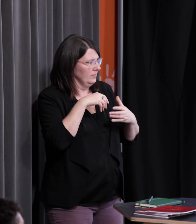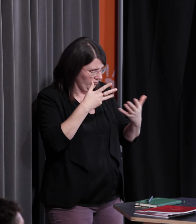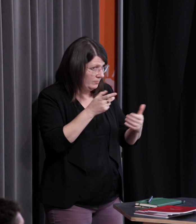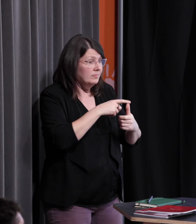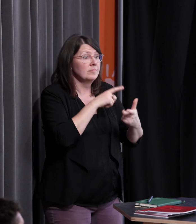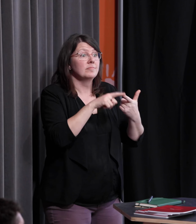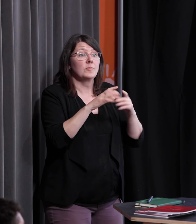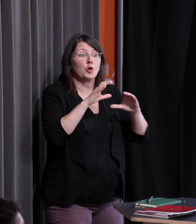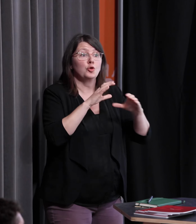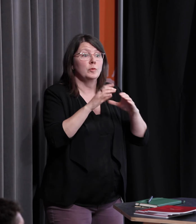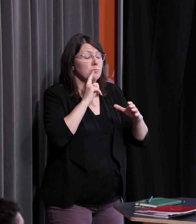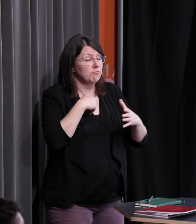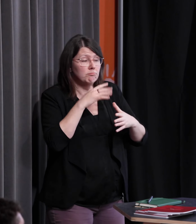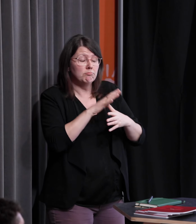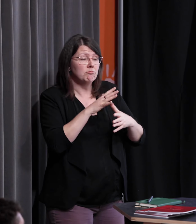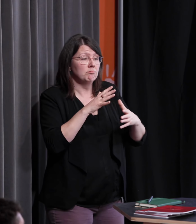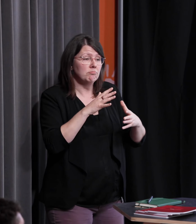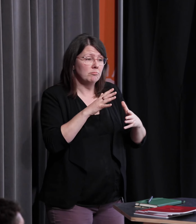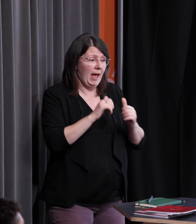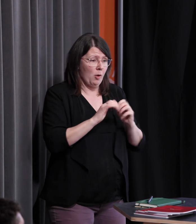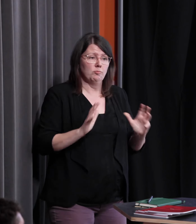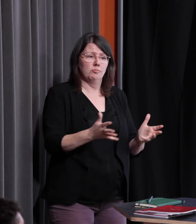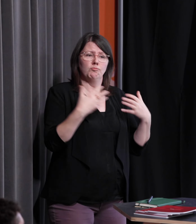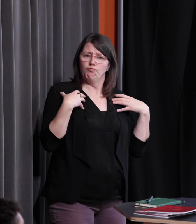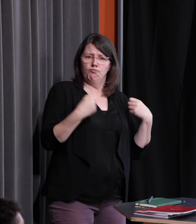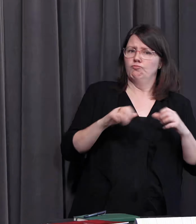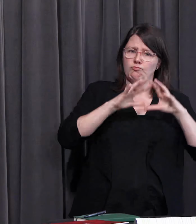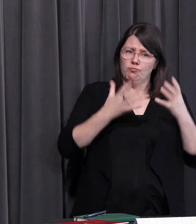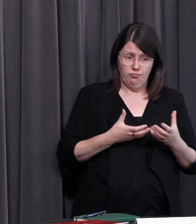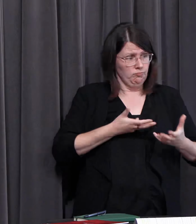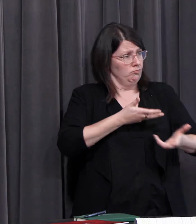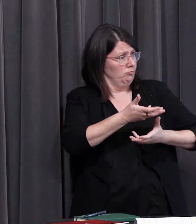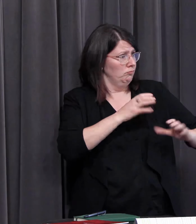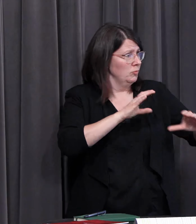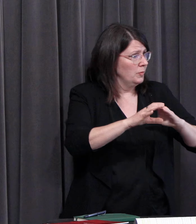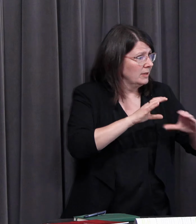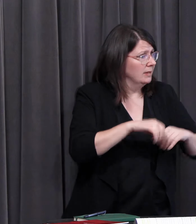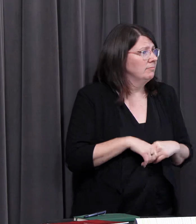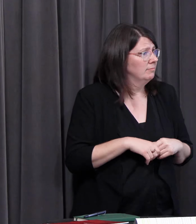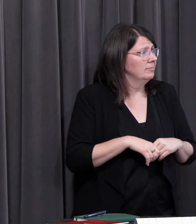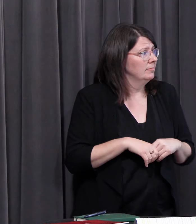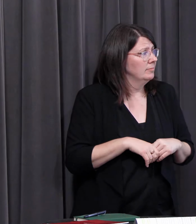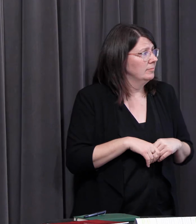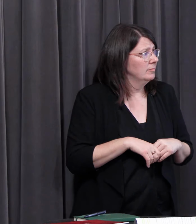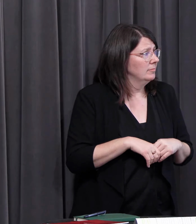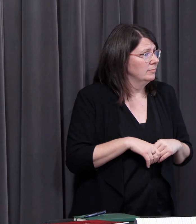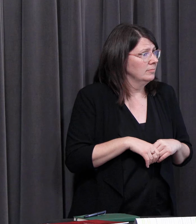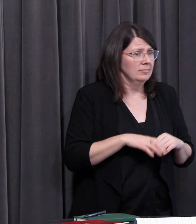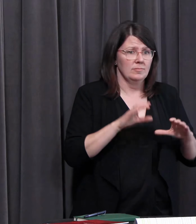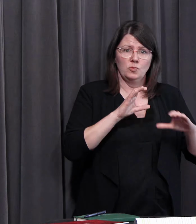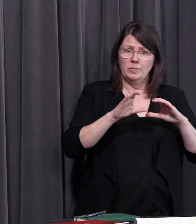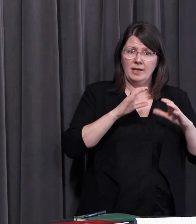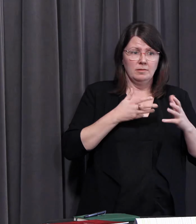these perspectives, these sensory perspectives, is important to communicating, because communication is how we relate